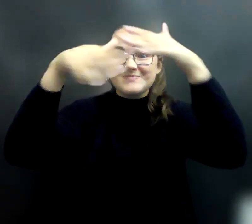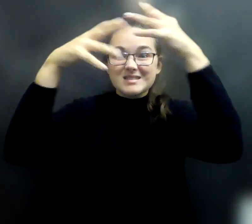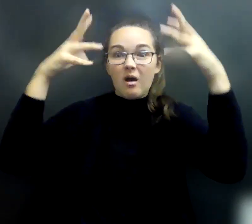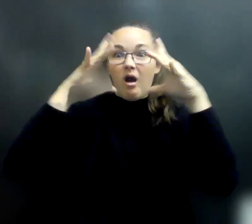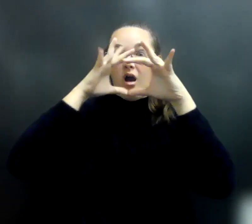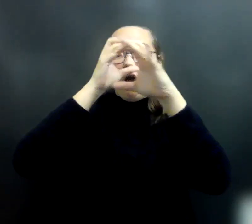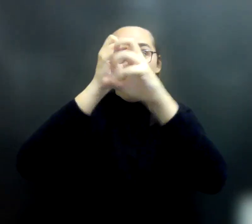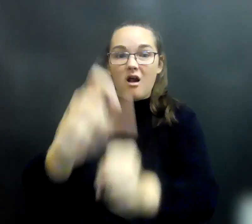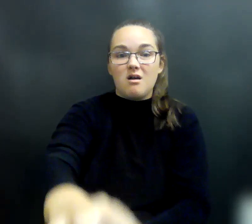fascinated William.